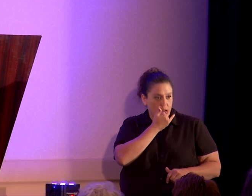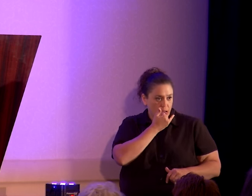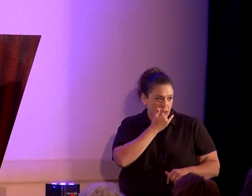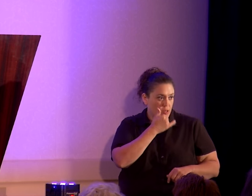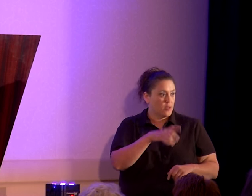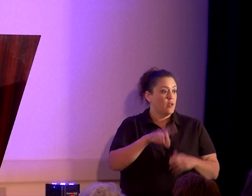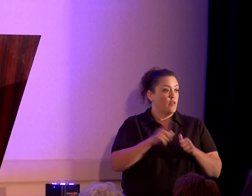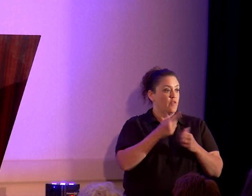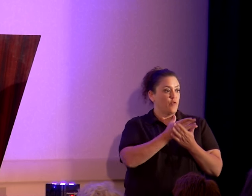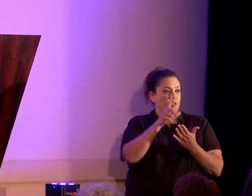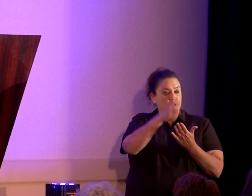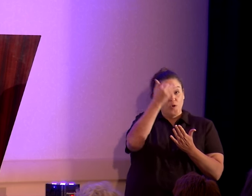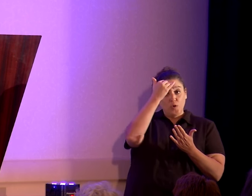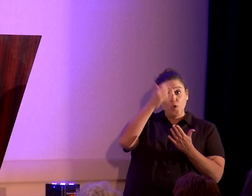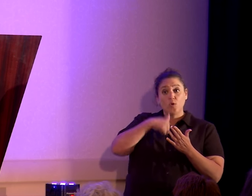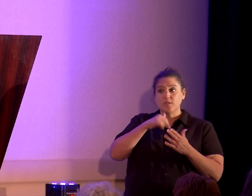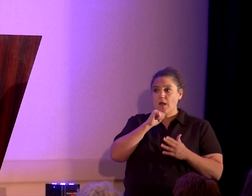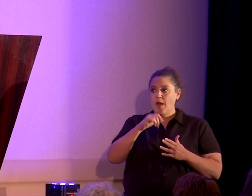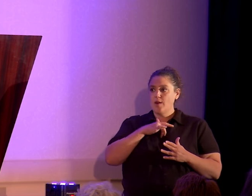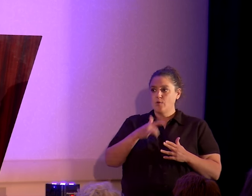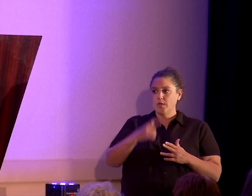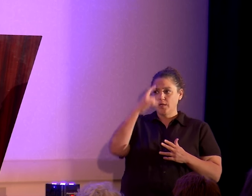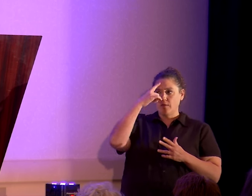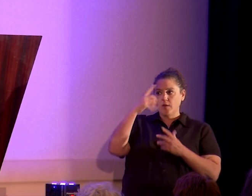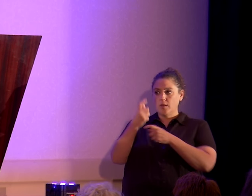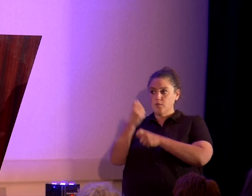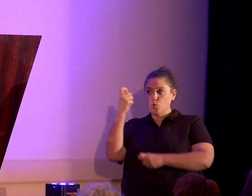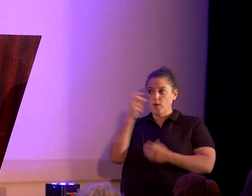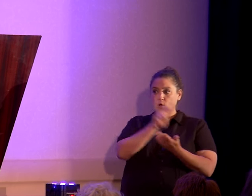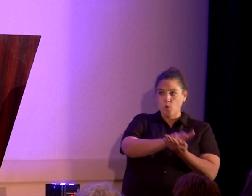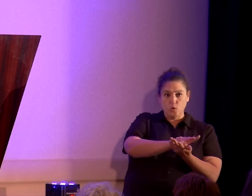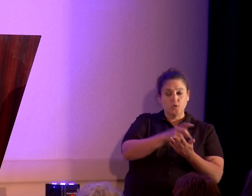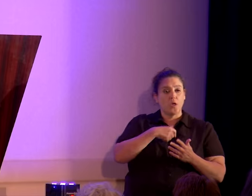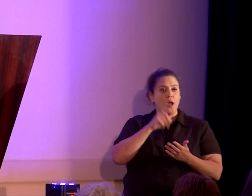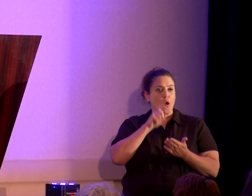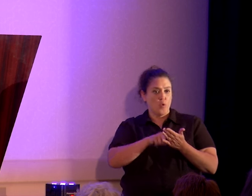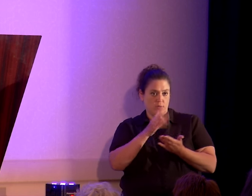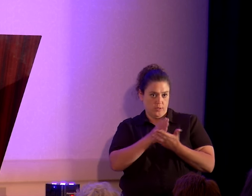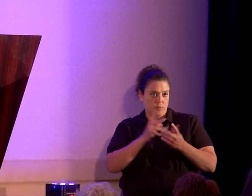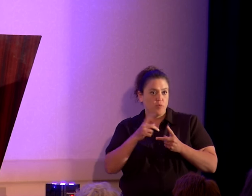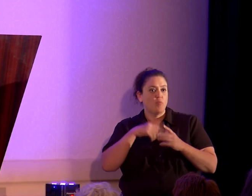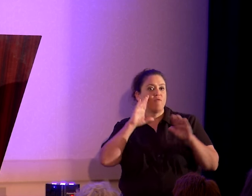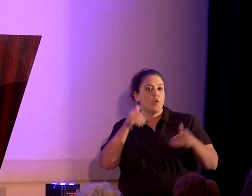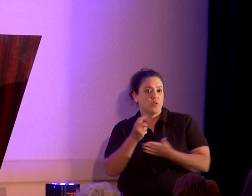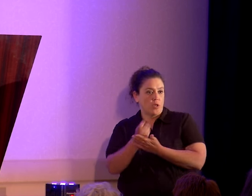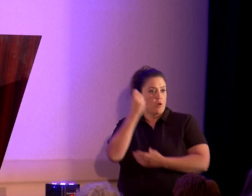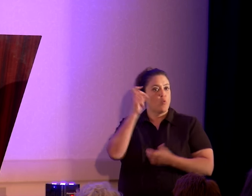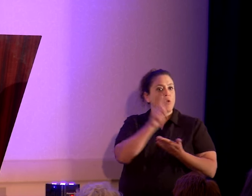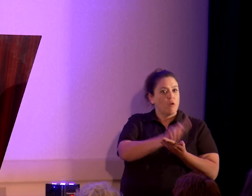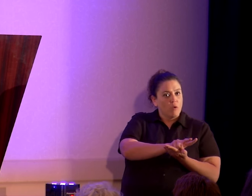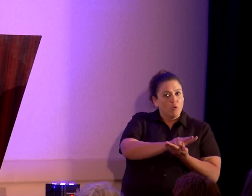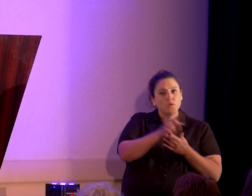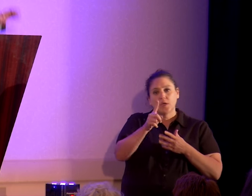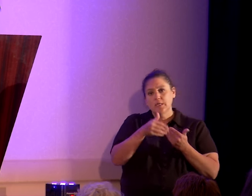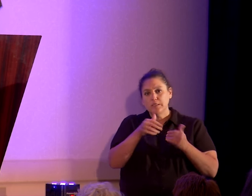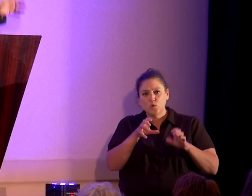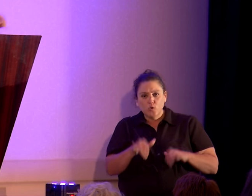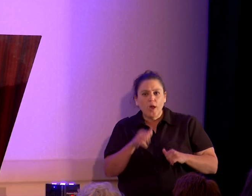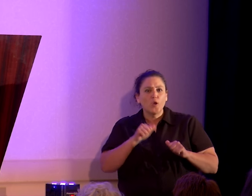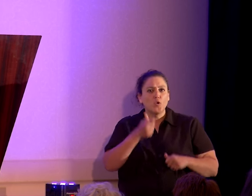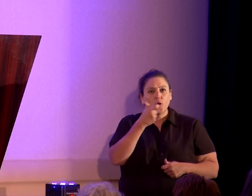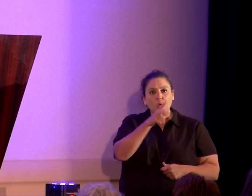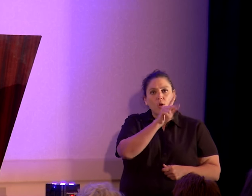First thing to know about debates is that I don't tend to view it as winning or losing. I recognize that people do, and I recognize that this is easy to do. And you can look at the Ken Ham,